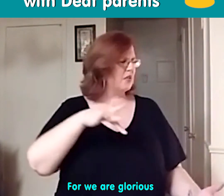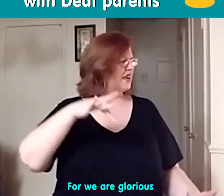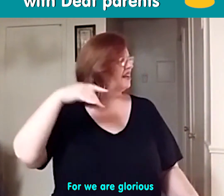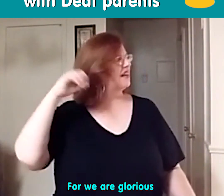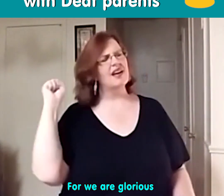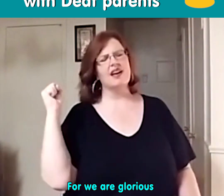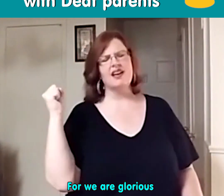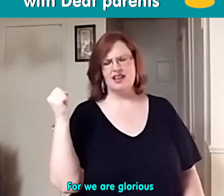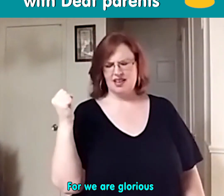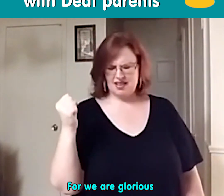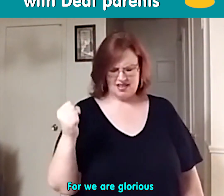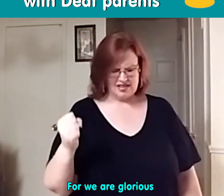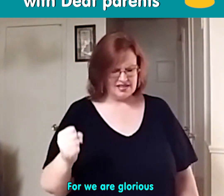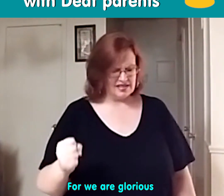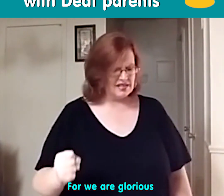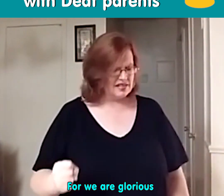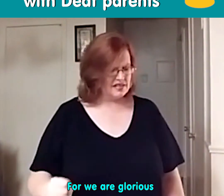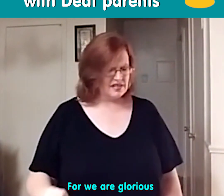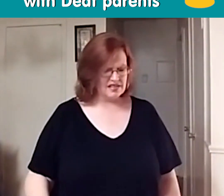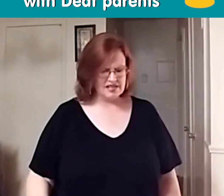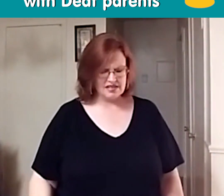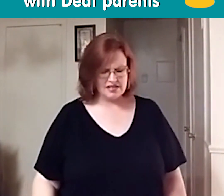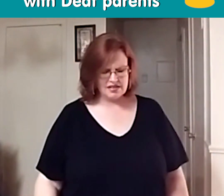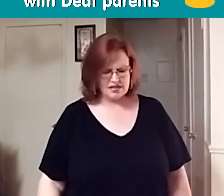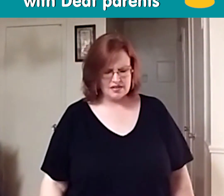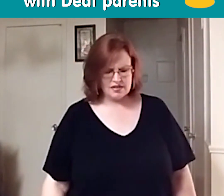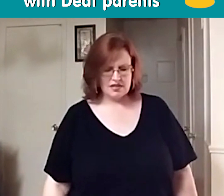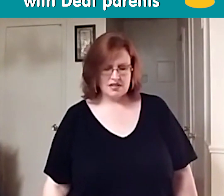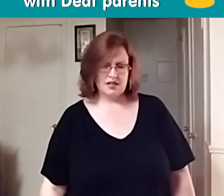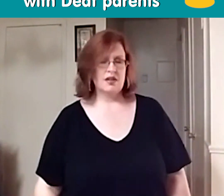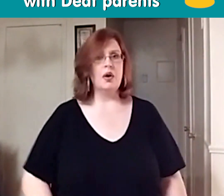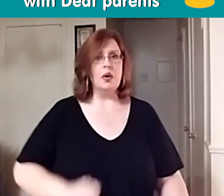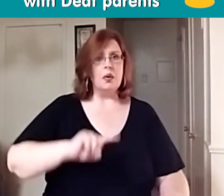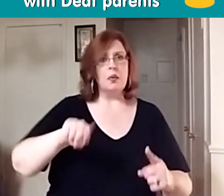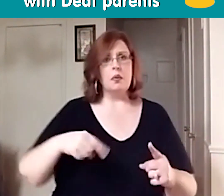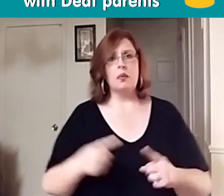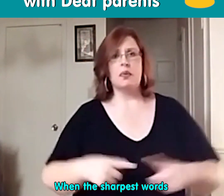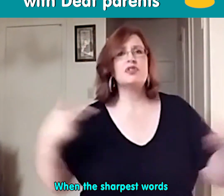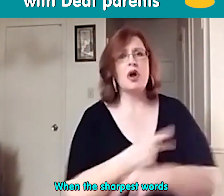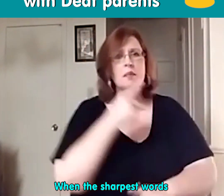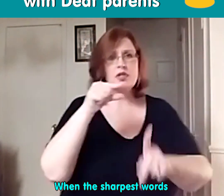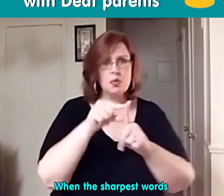said, have a wonderful day. Have a great weekend. and